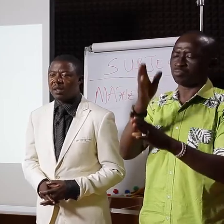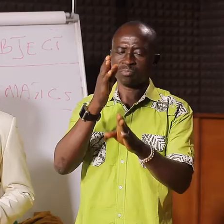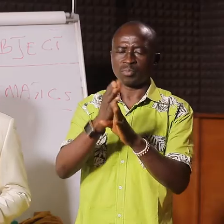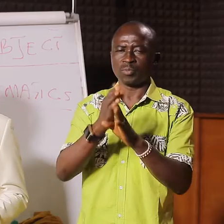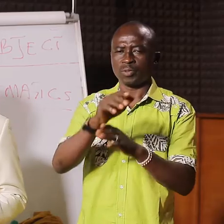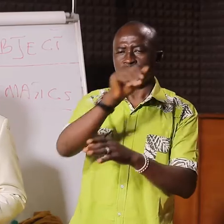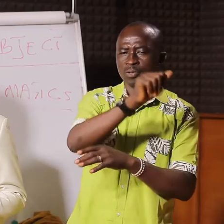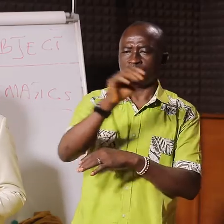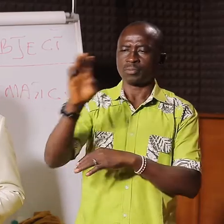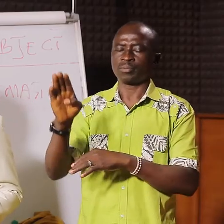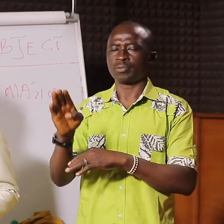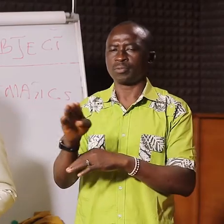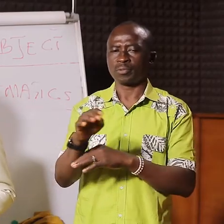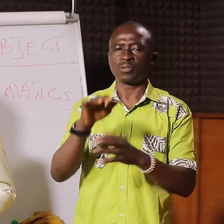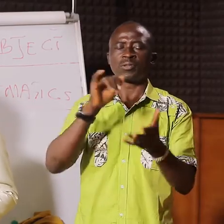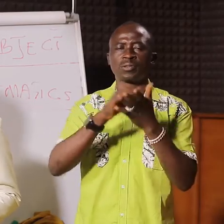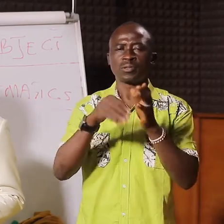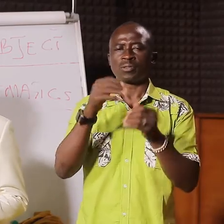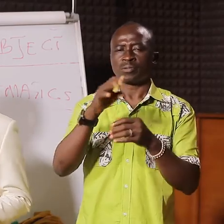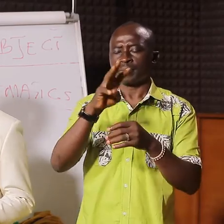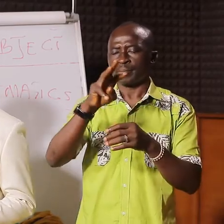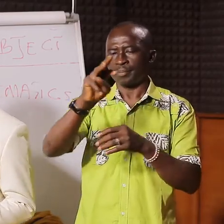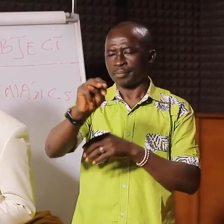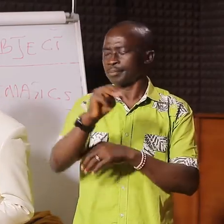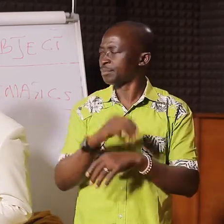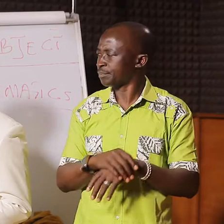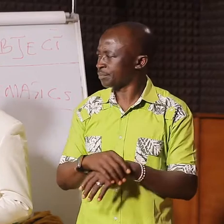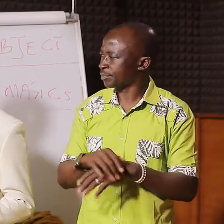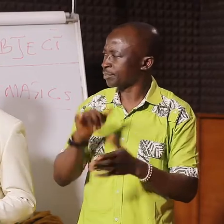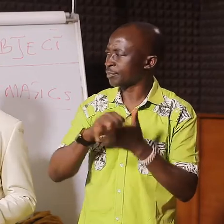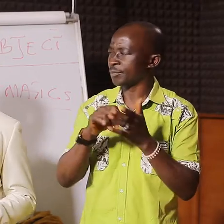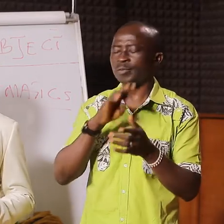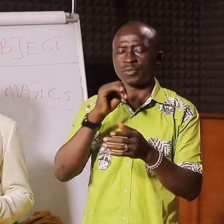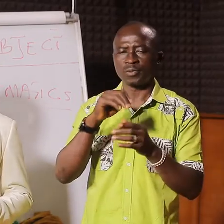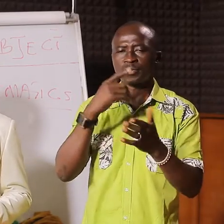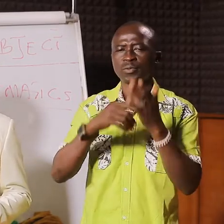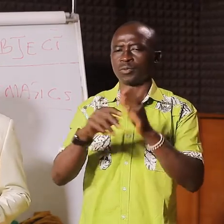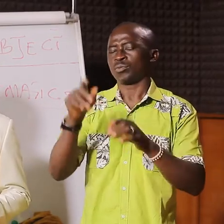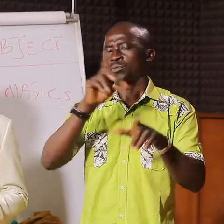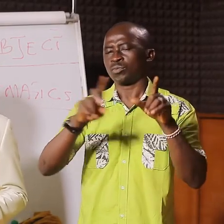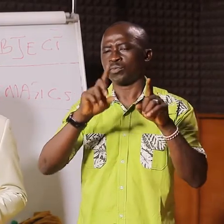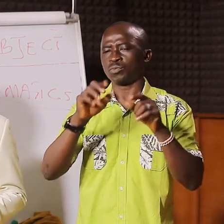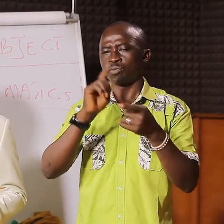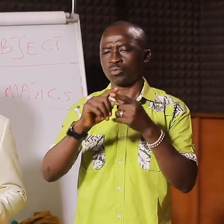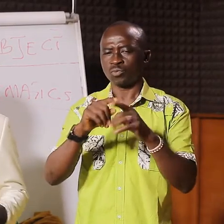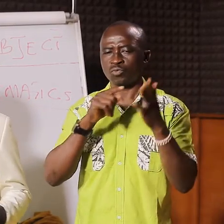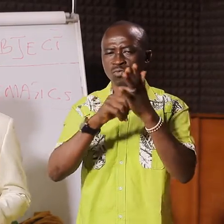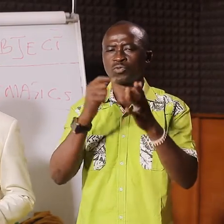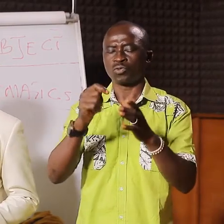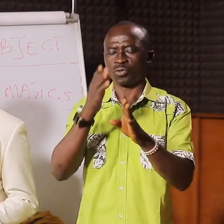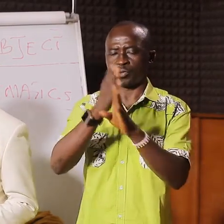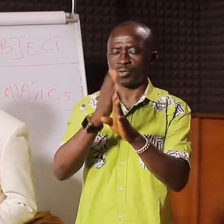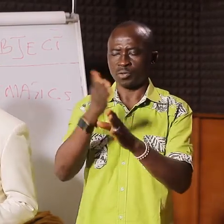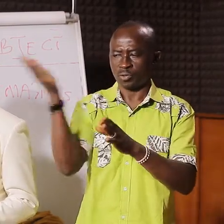AB. Gradient is denoted by letter M. That is the symbol used for denoting the gradient of any